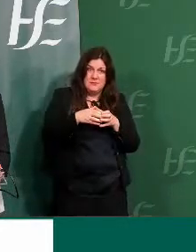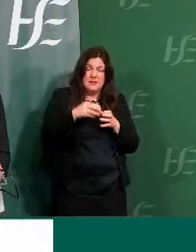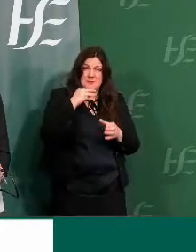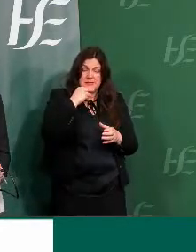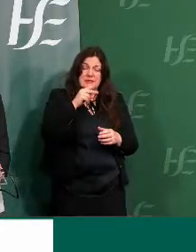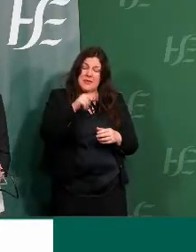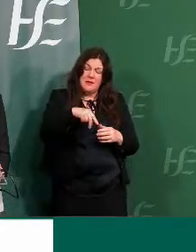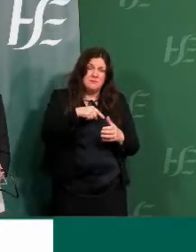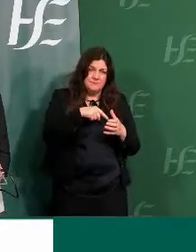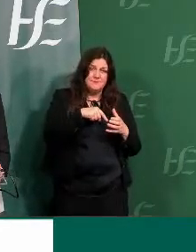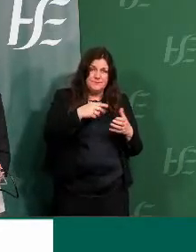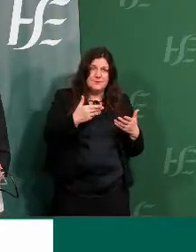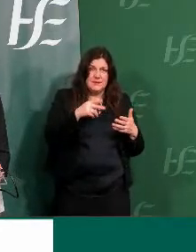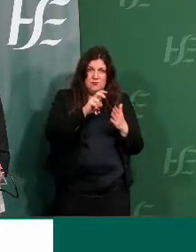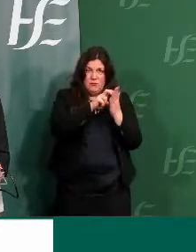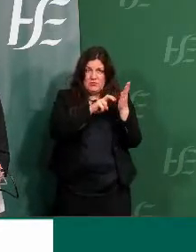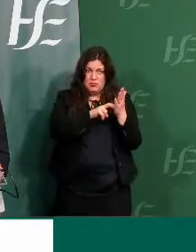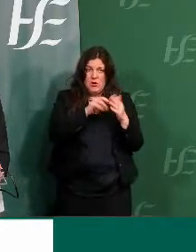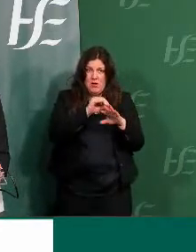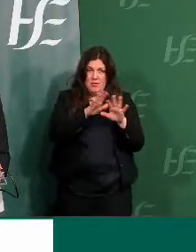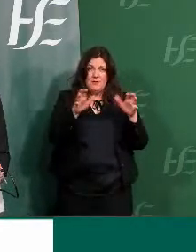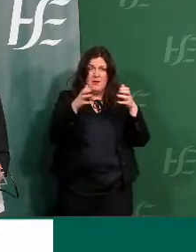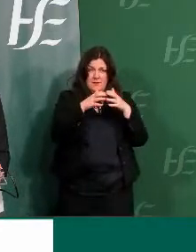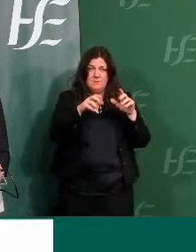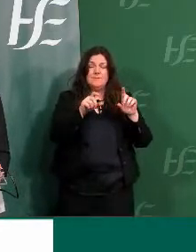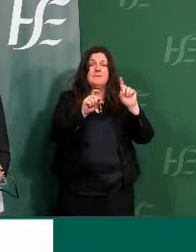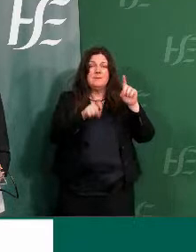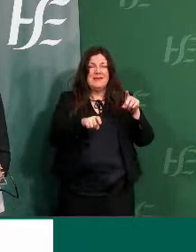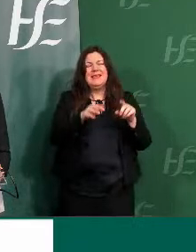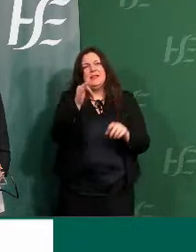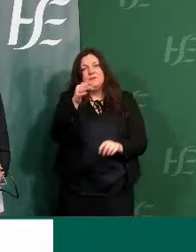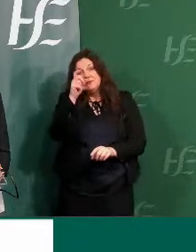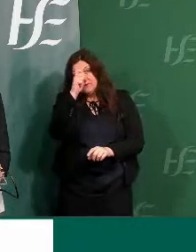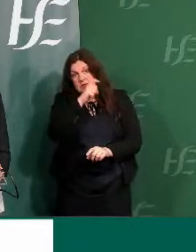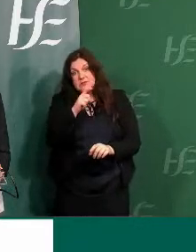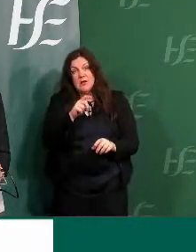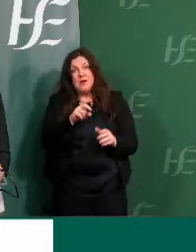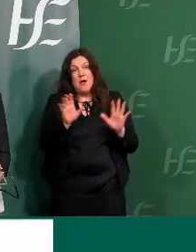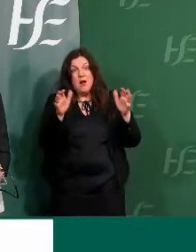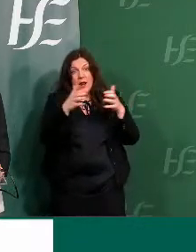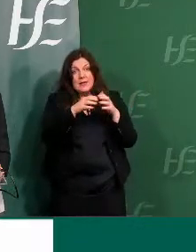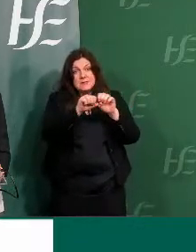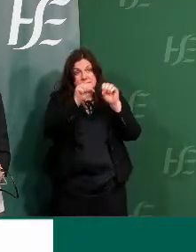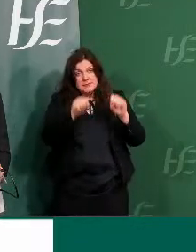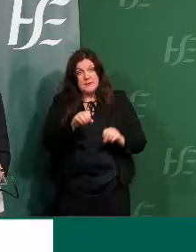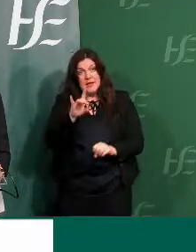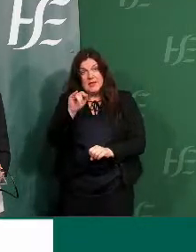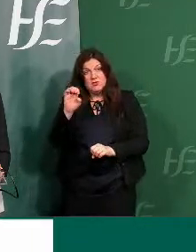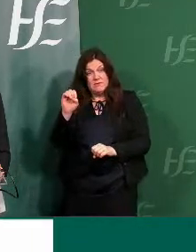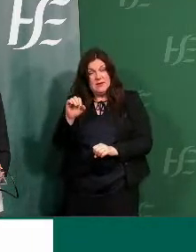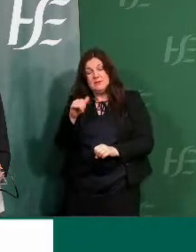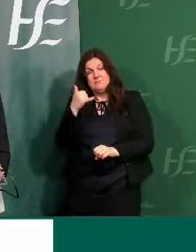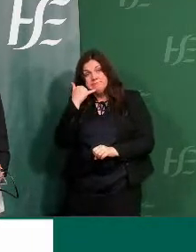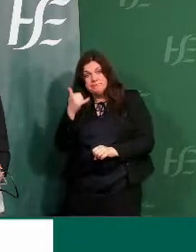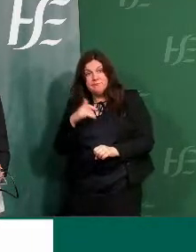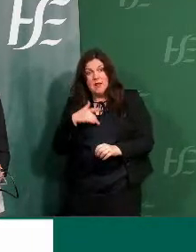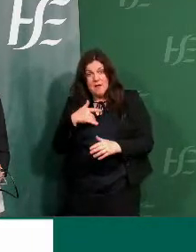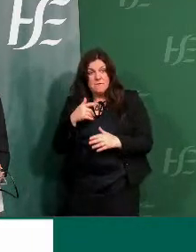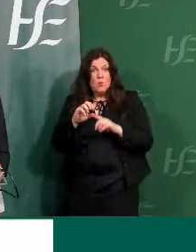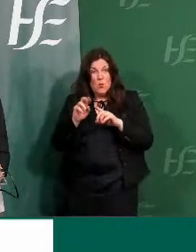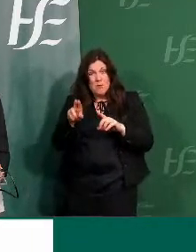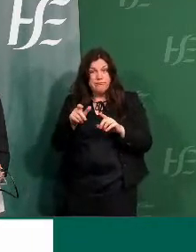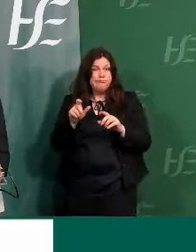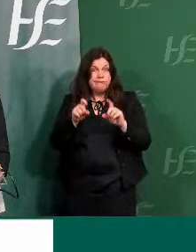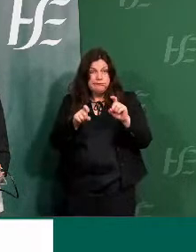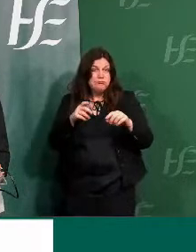opens, you can register your child on the portal. If it's difficult for you to use the online system, then HSE Live is obviously still available. Parents will then